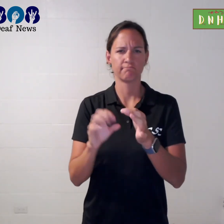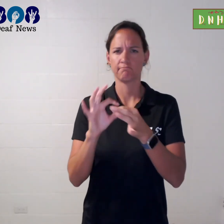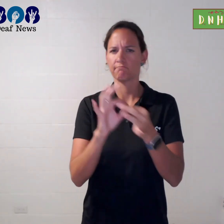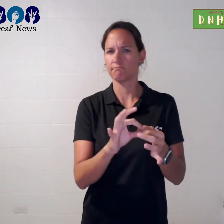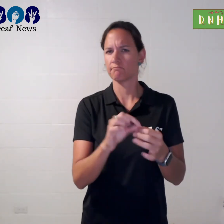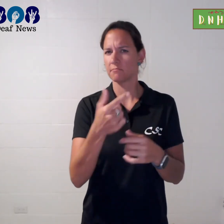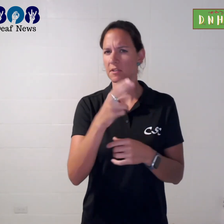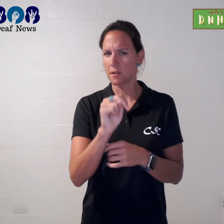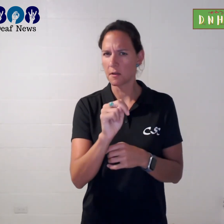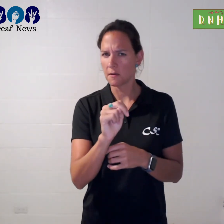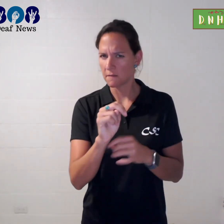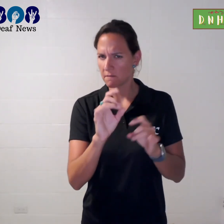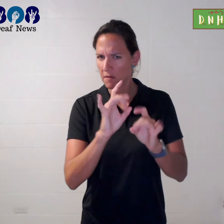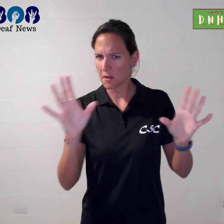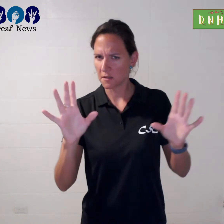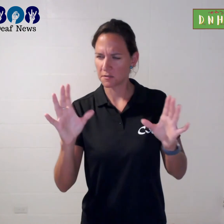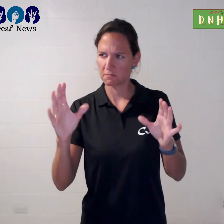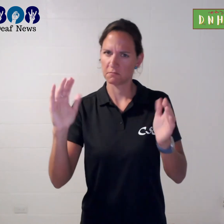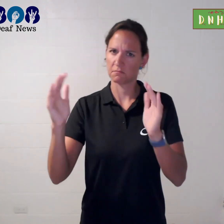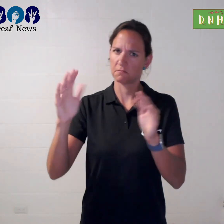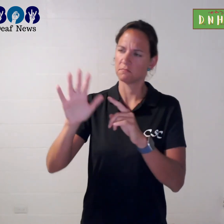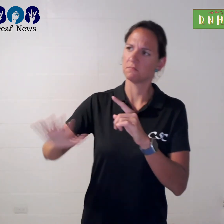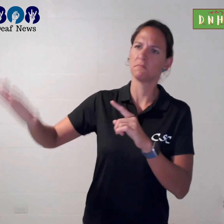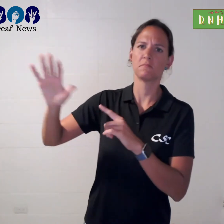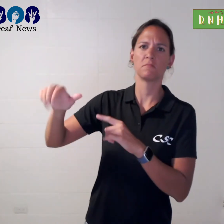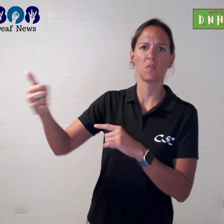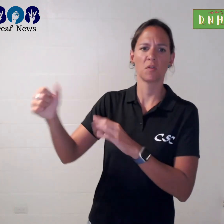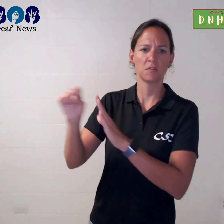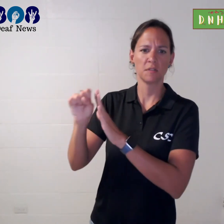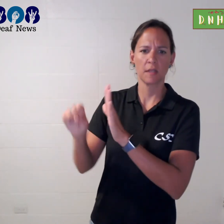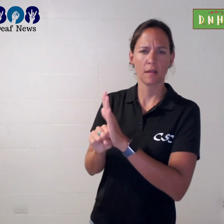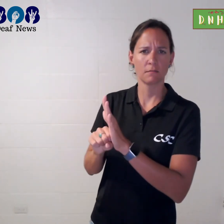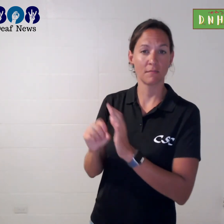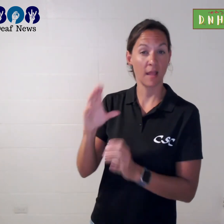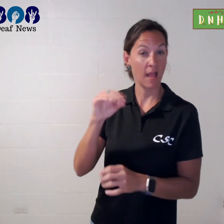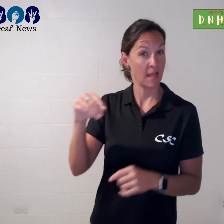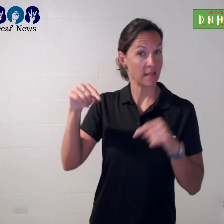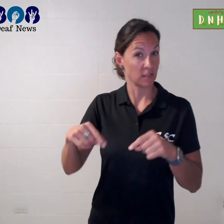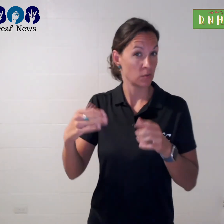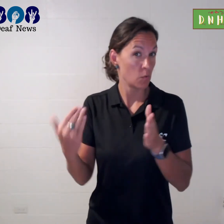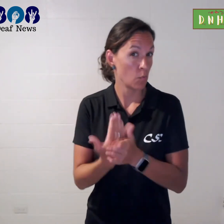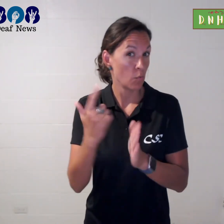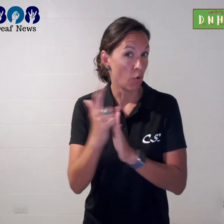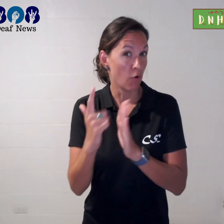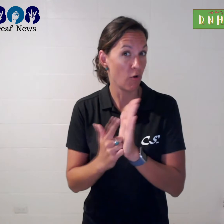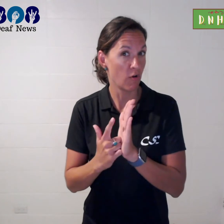Hawaii has one of the lowest rates of gun violence in America, and this new law